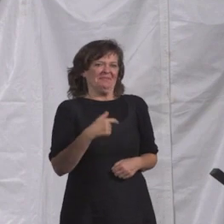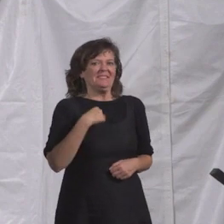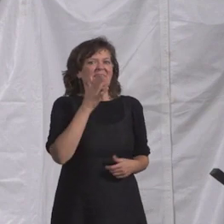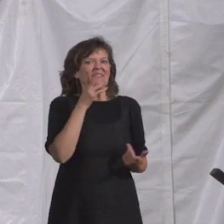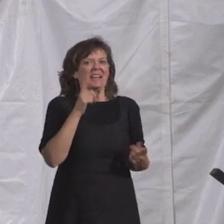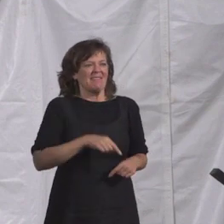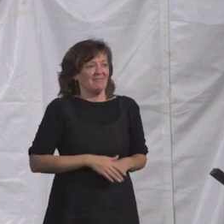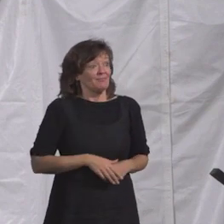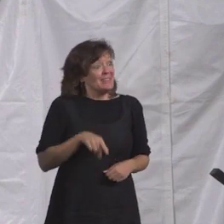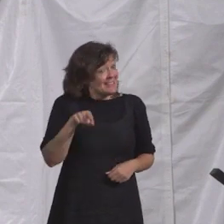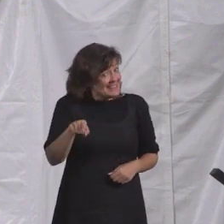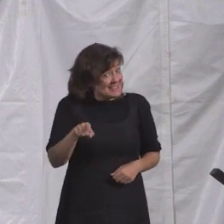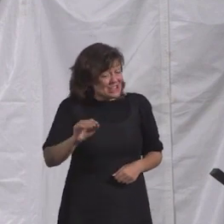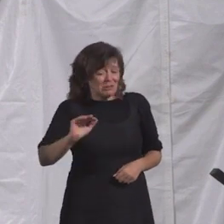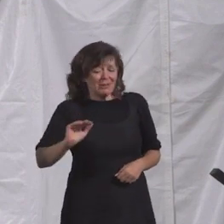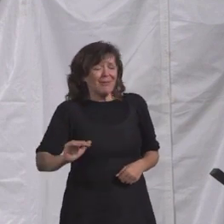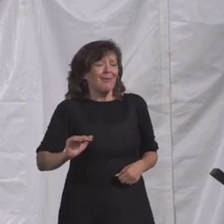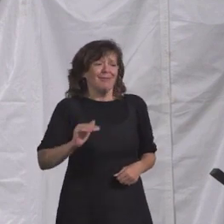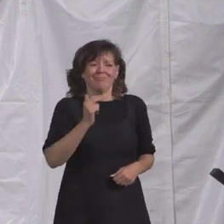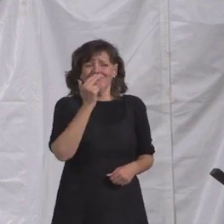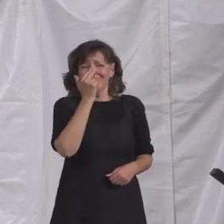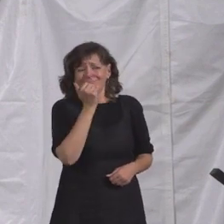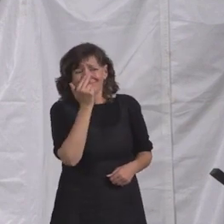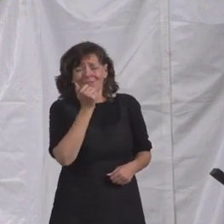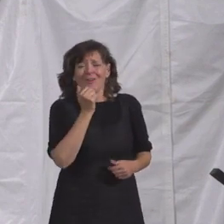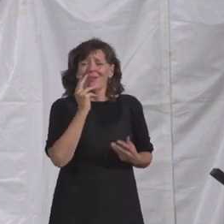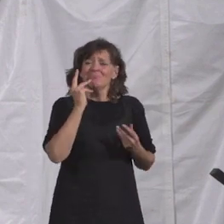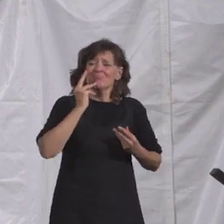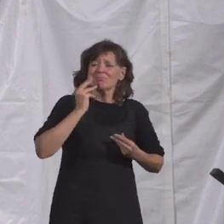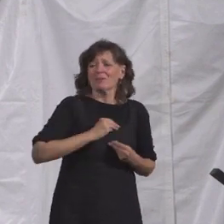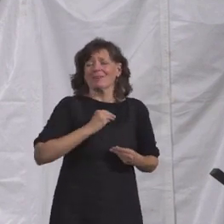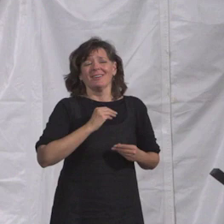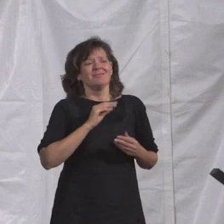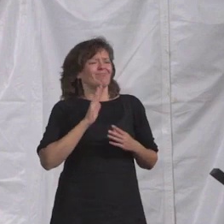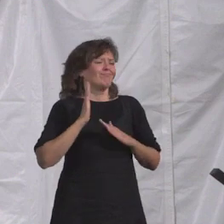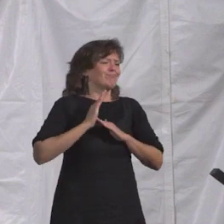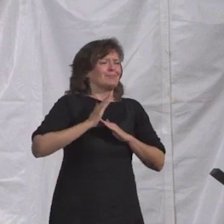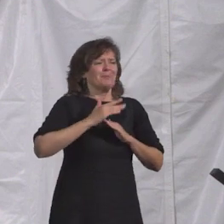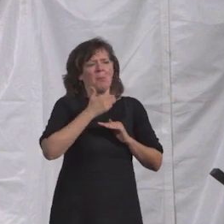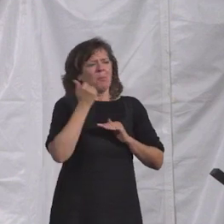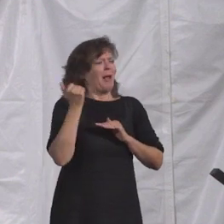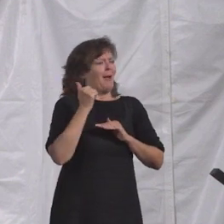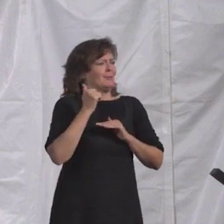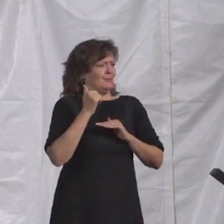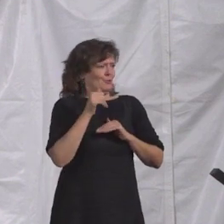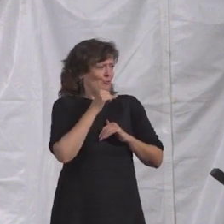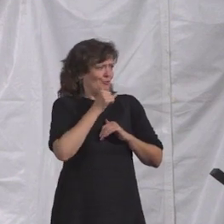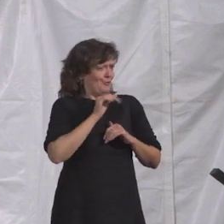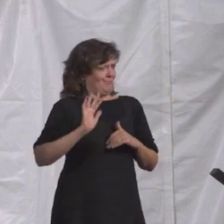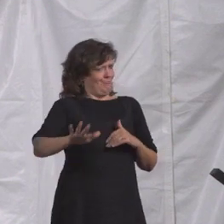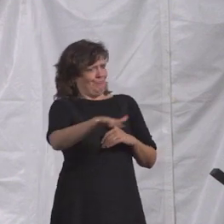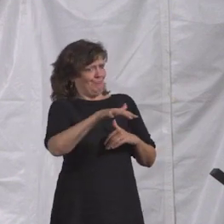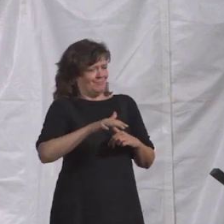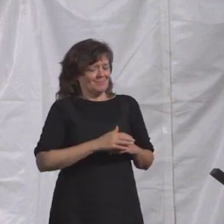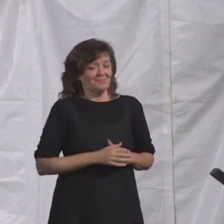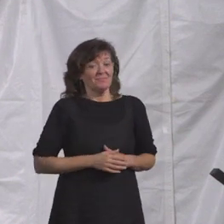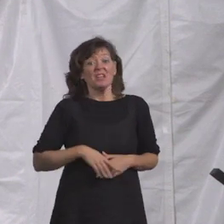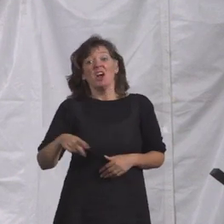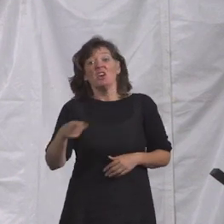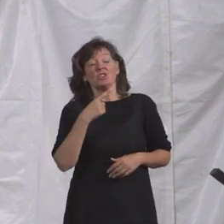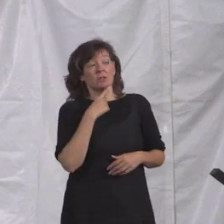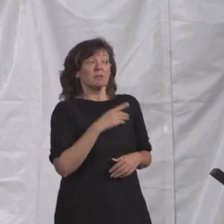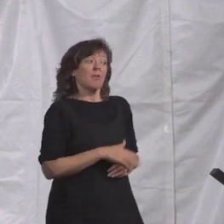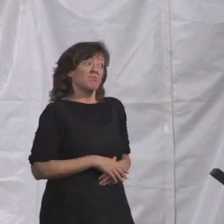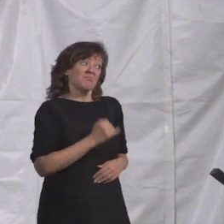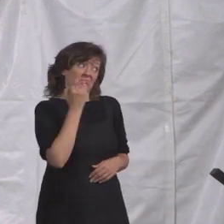girl in the neighborhood. She was the classiest girl in the neighborhood. She was the prettiest girl in the neighborhood. And so when Nora said things like, if you pedal